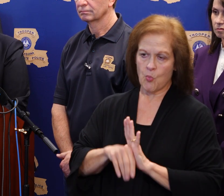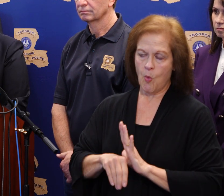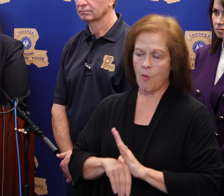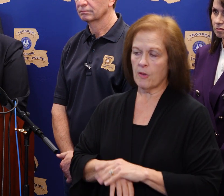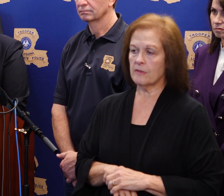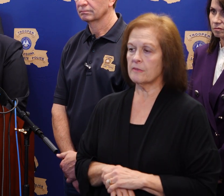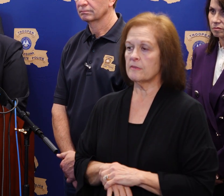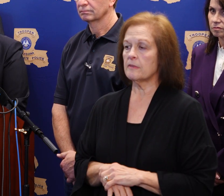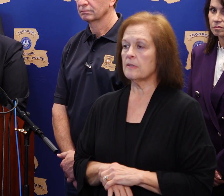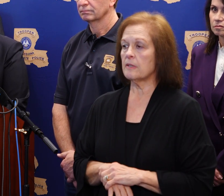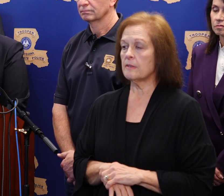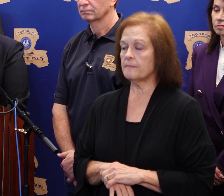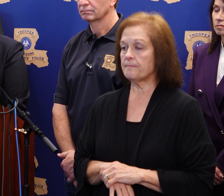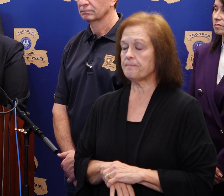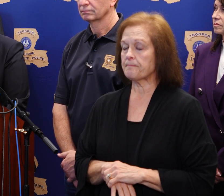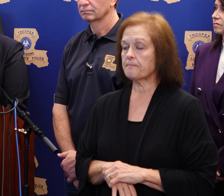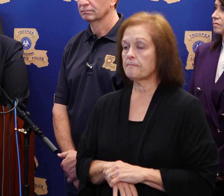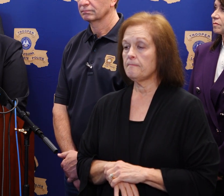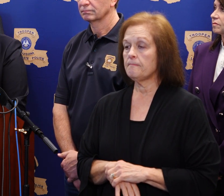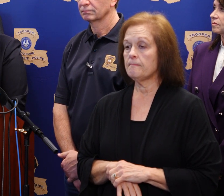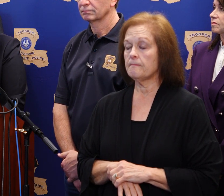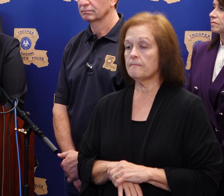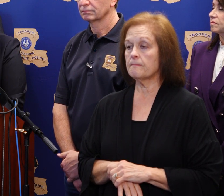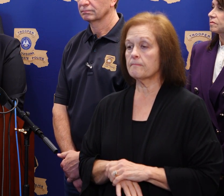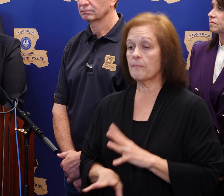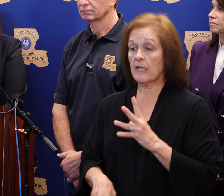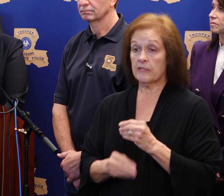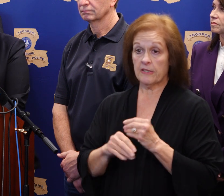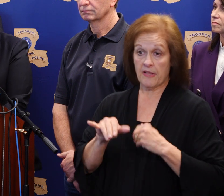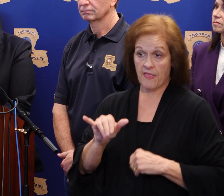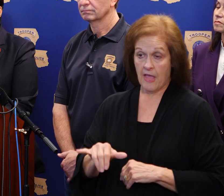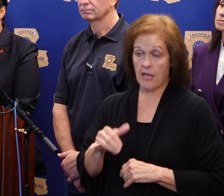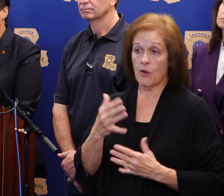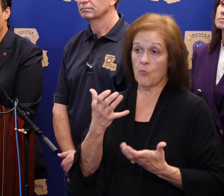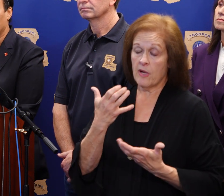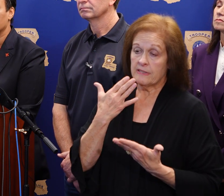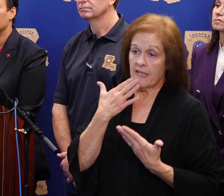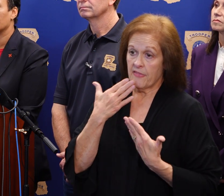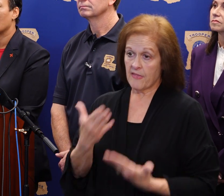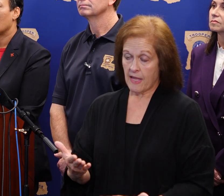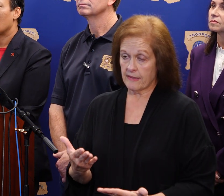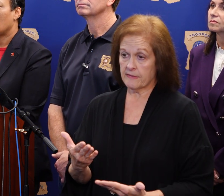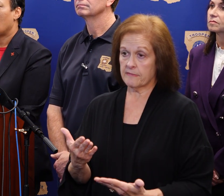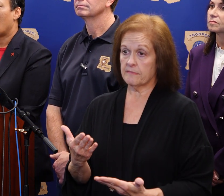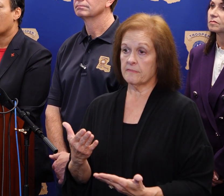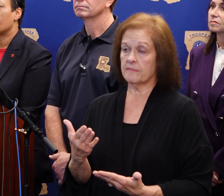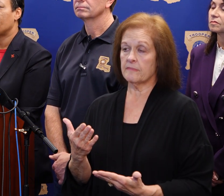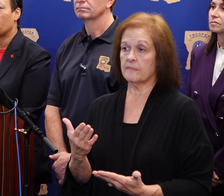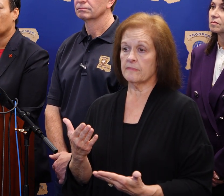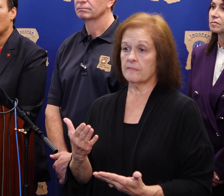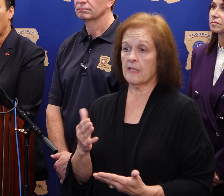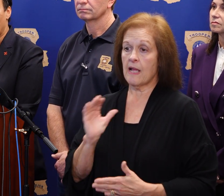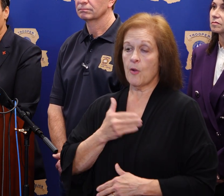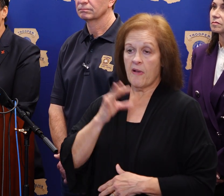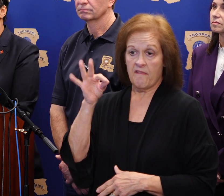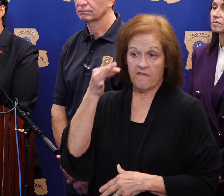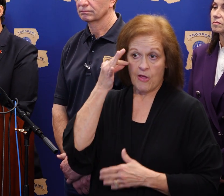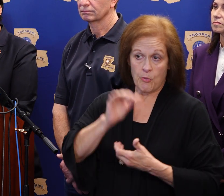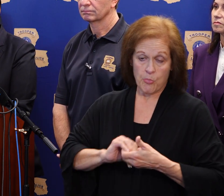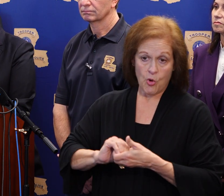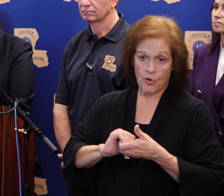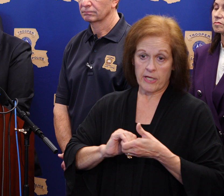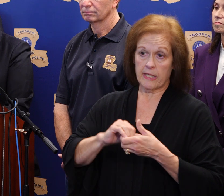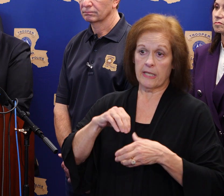In addition to that, I want to just thank again our federal partners